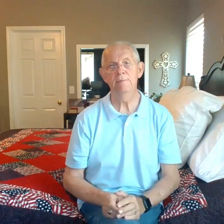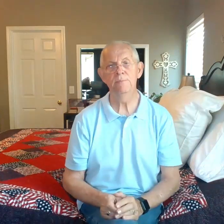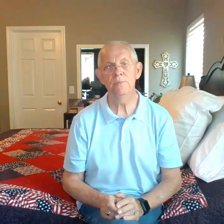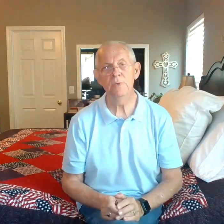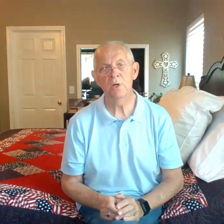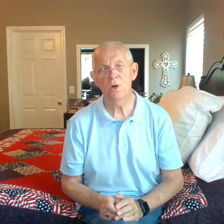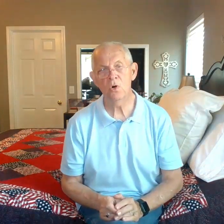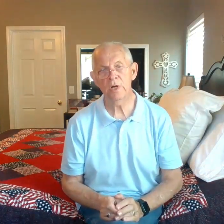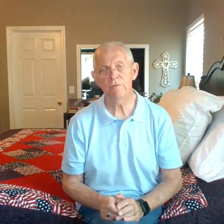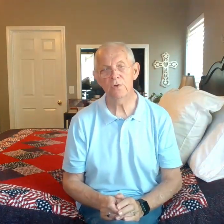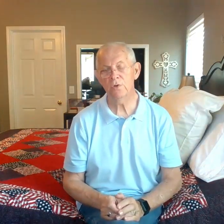or if